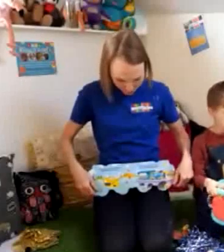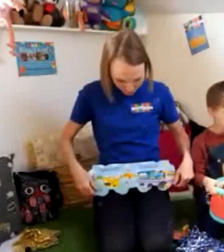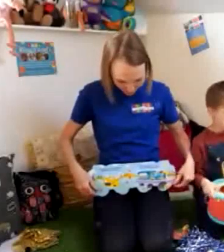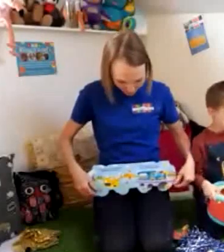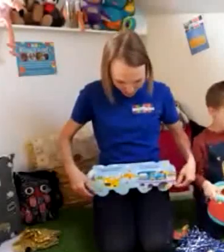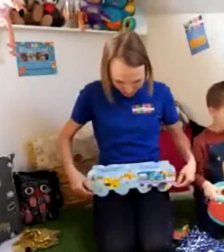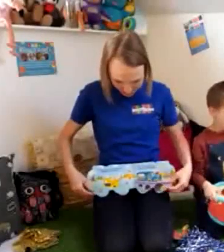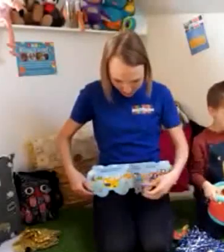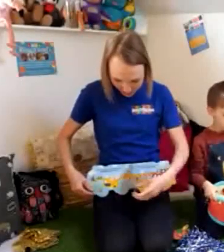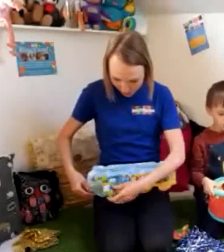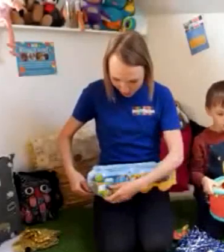we have a peek? So,